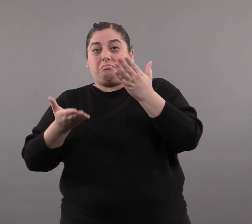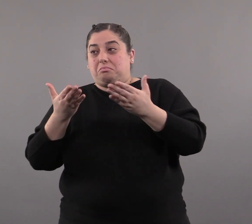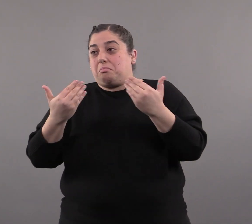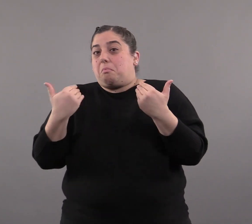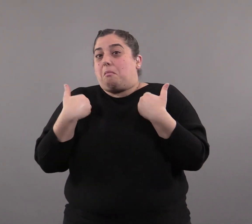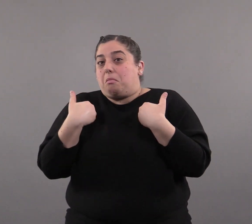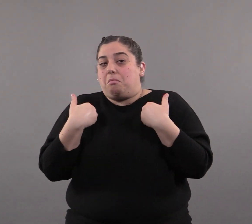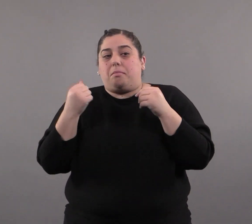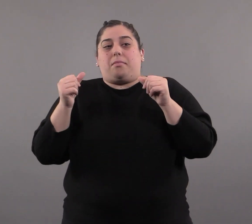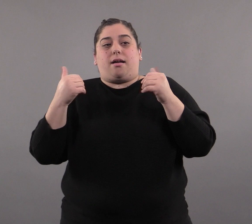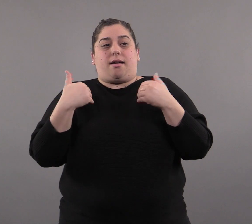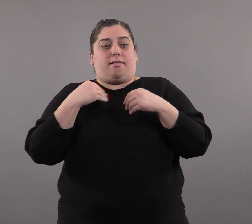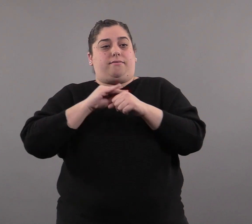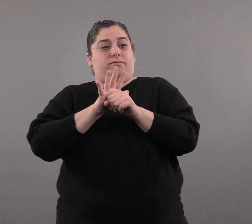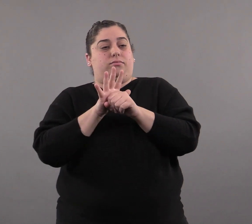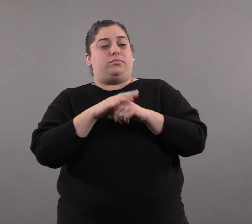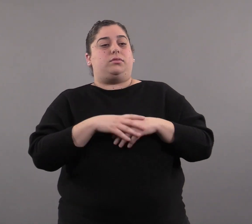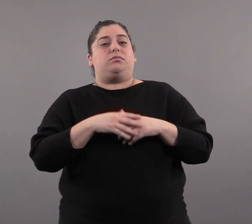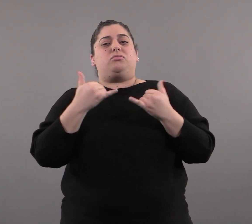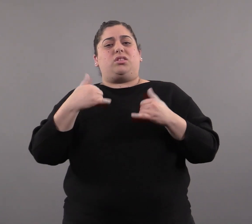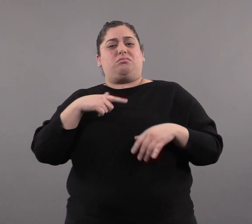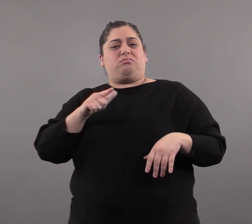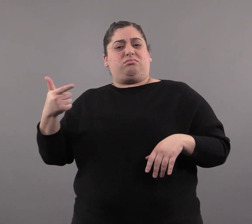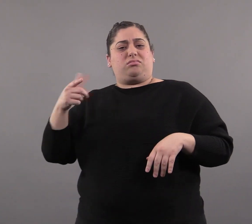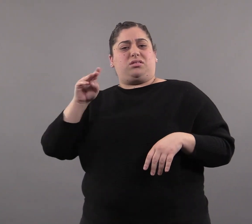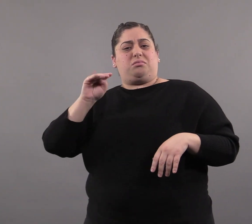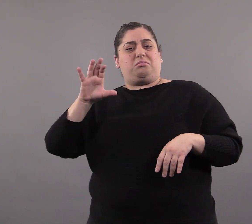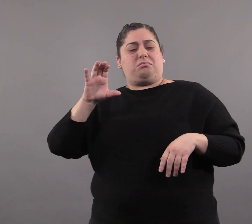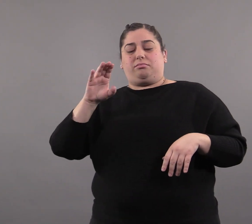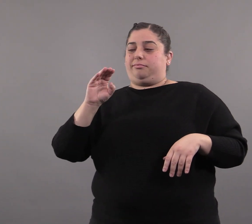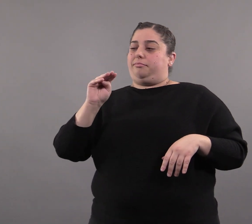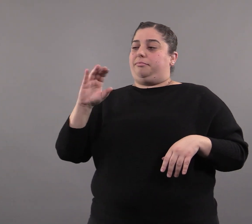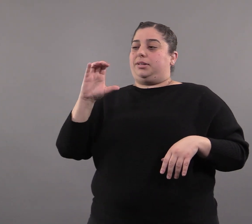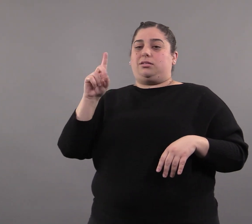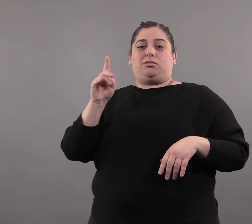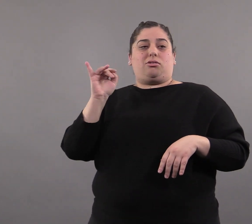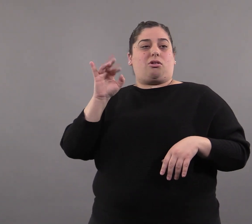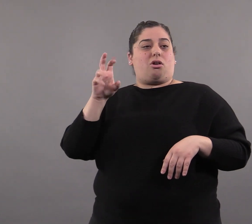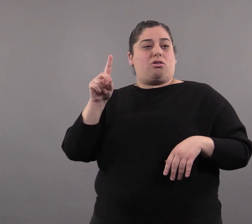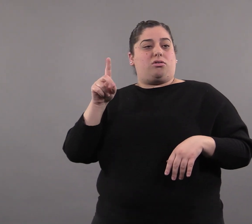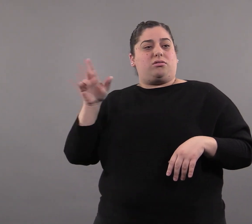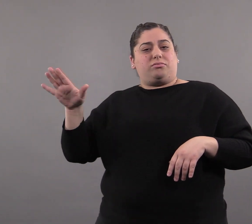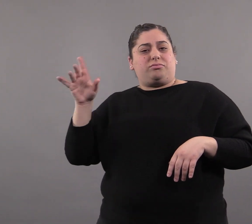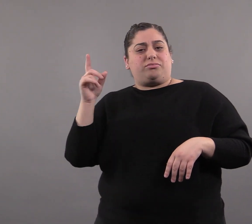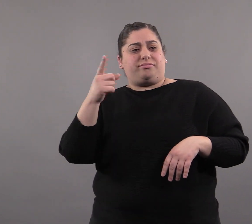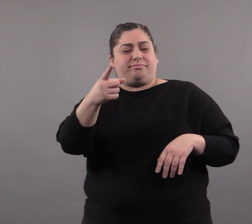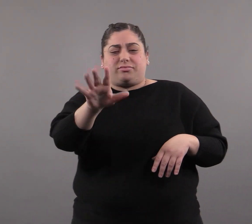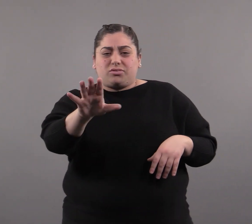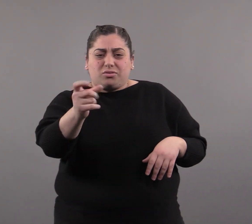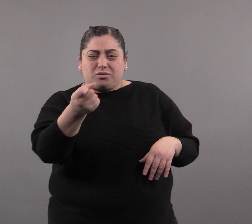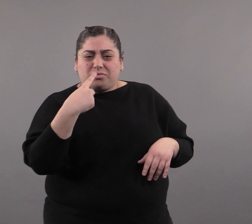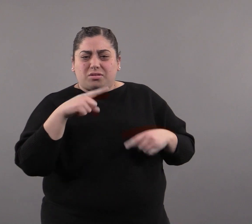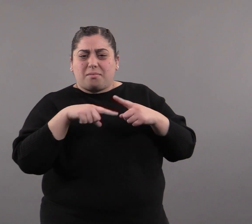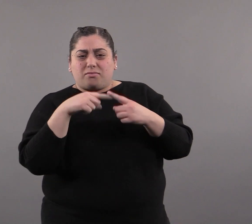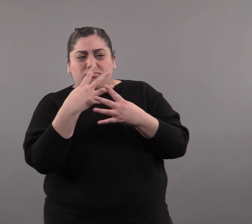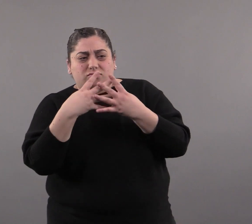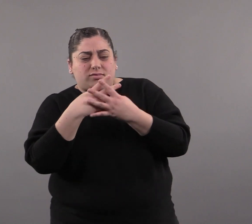really a question like that about current screening procedures and the types of questions that are asked when people return from international